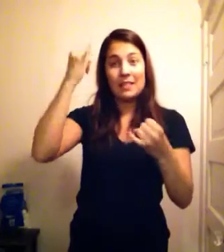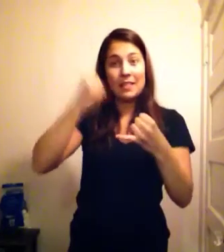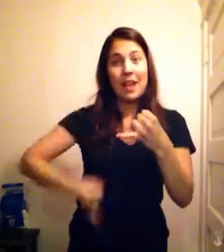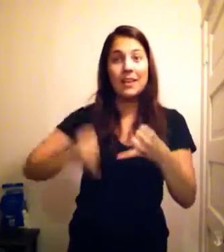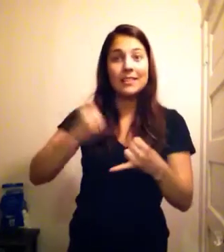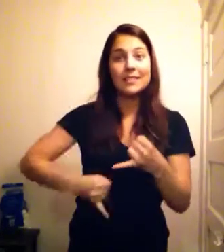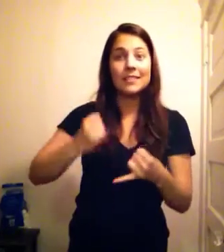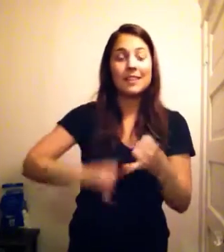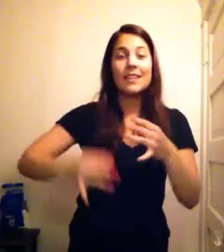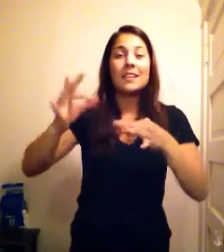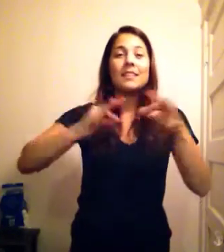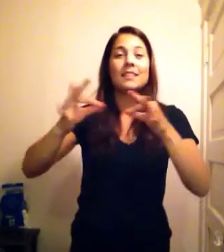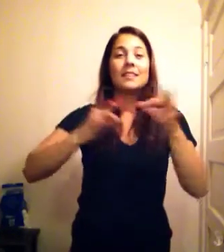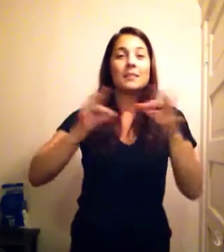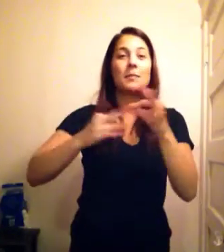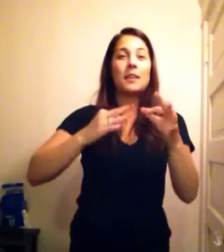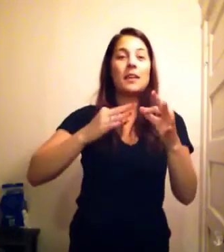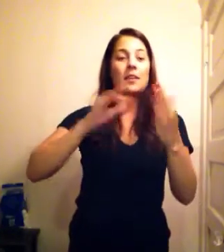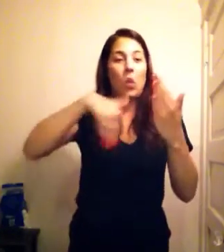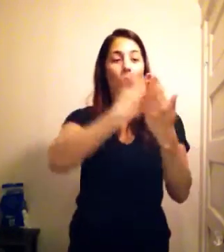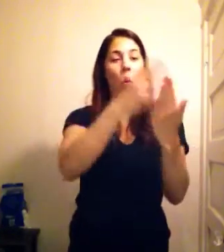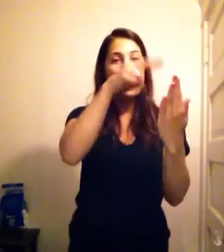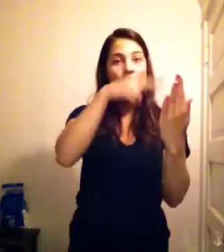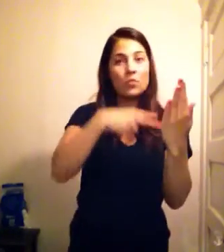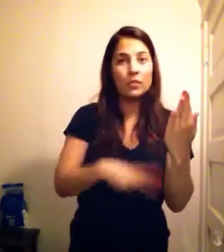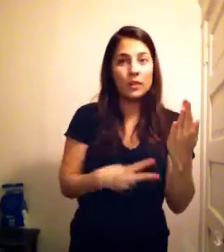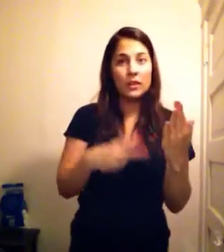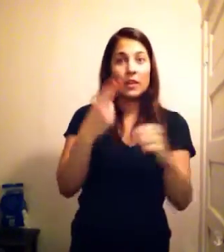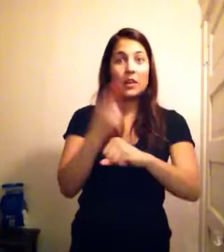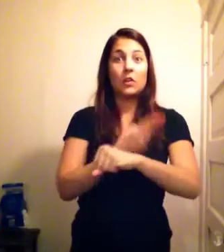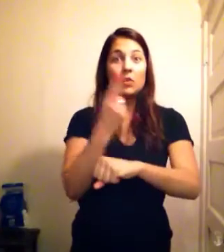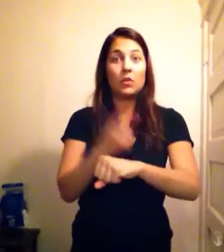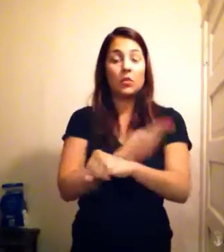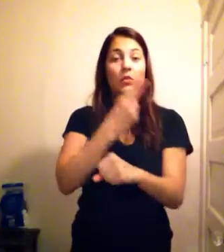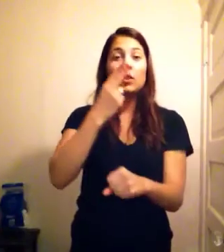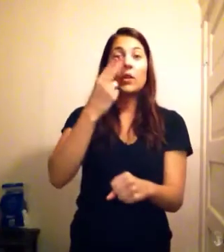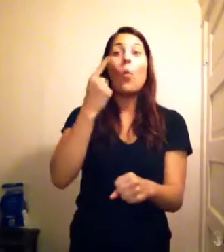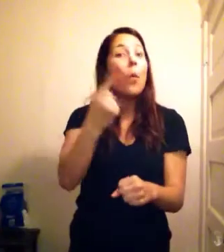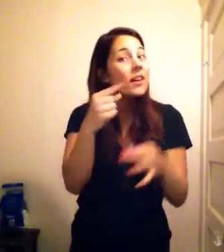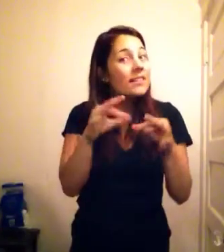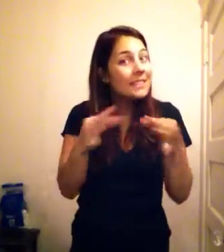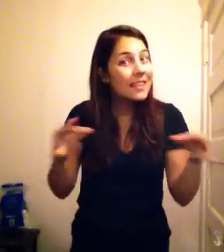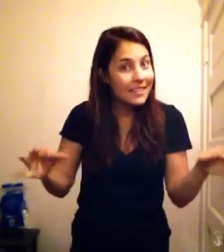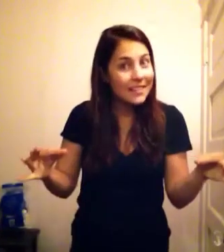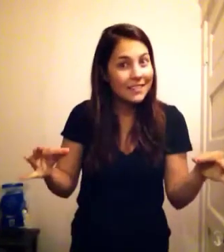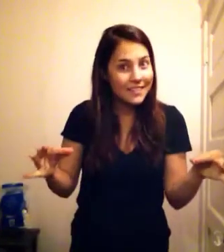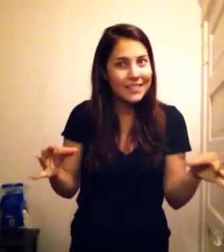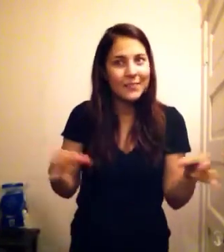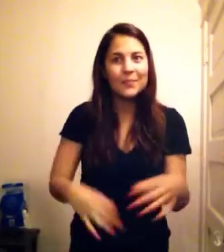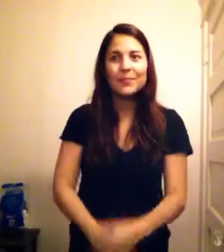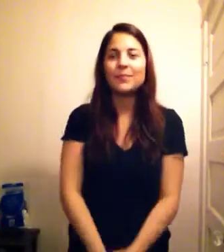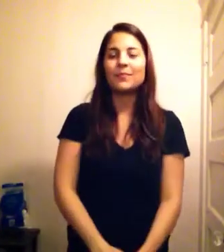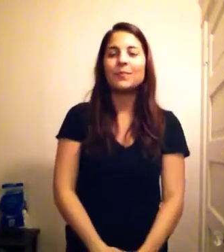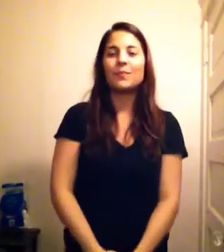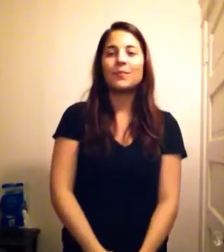Describe the piece in one sentence. The fourth and final step in the process is critique and